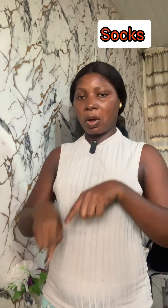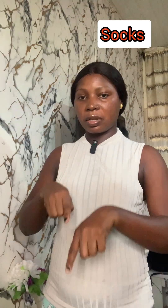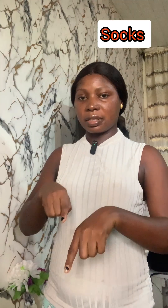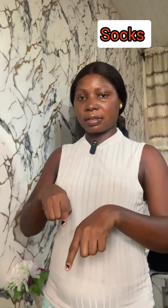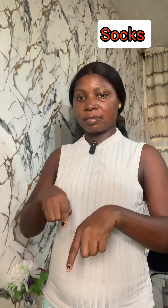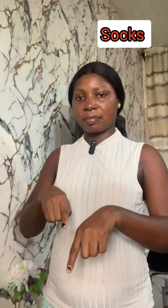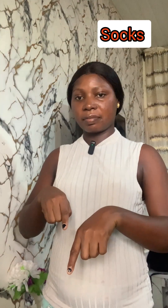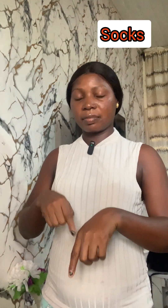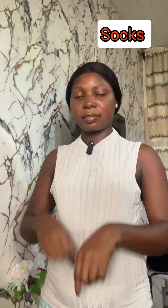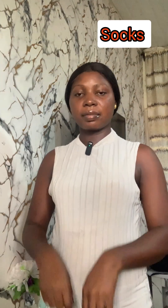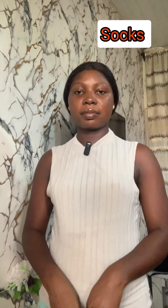Socks.